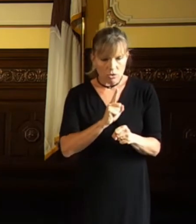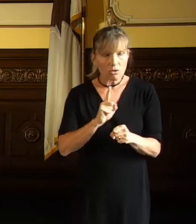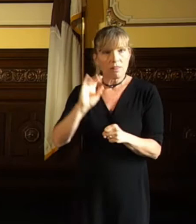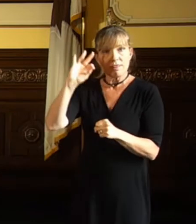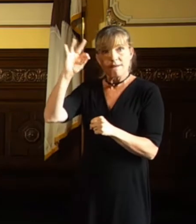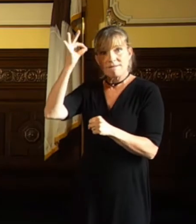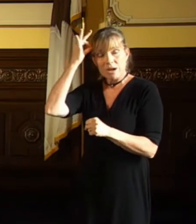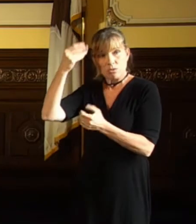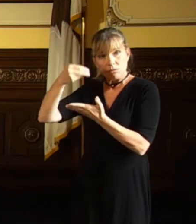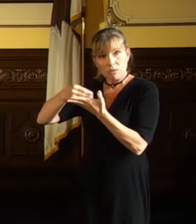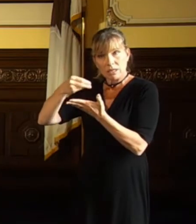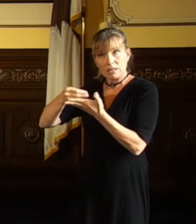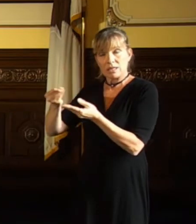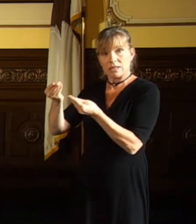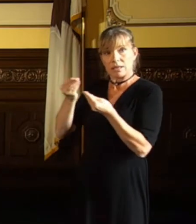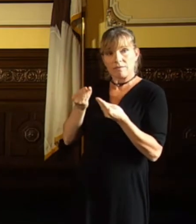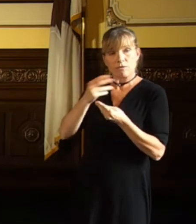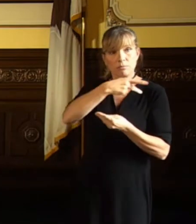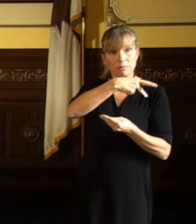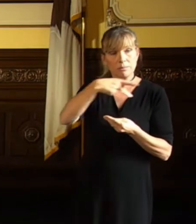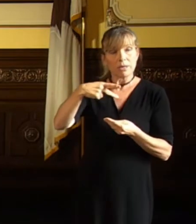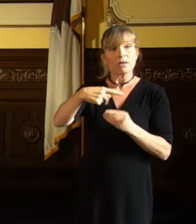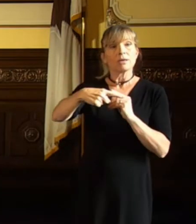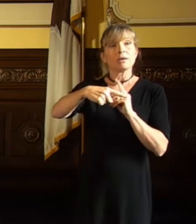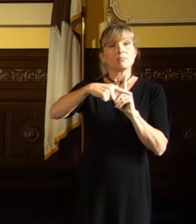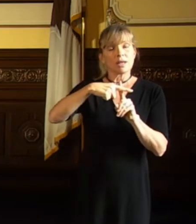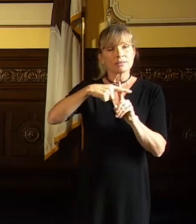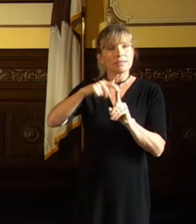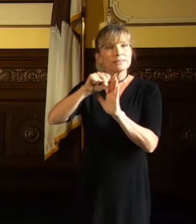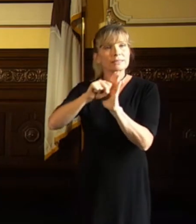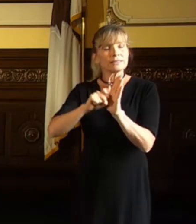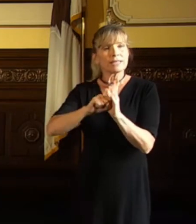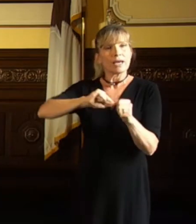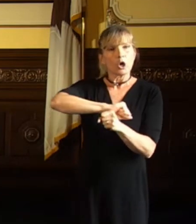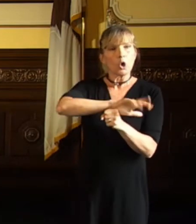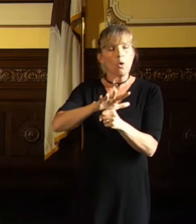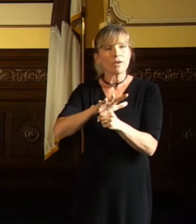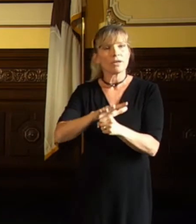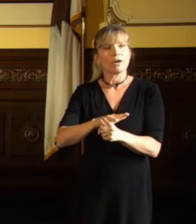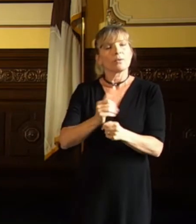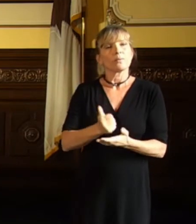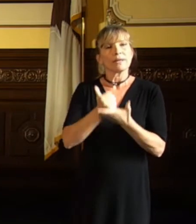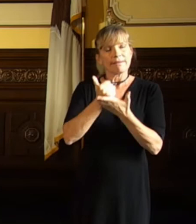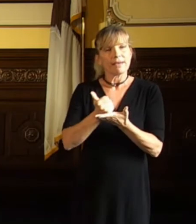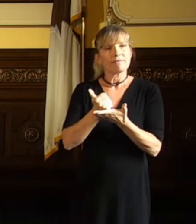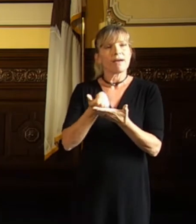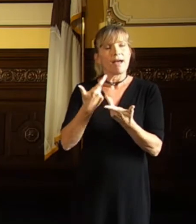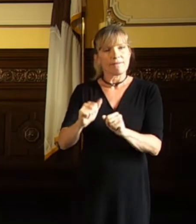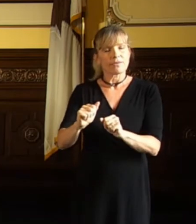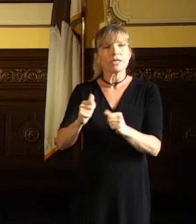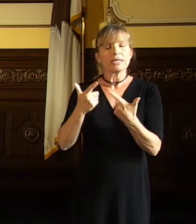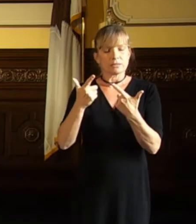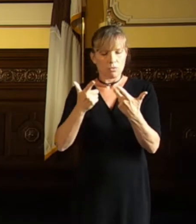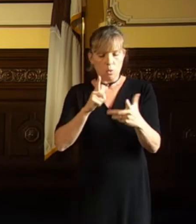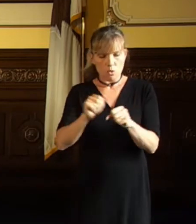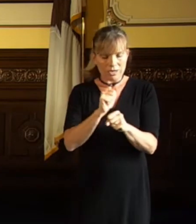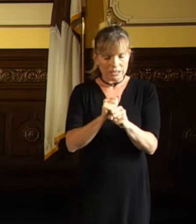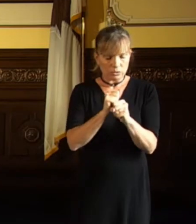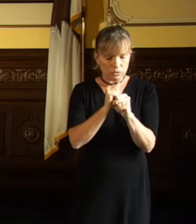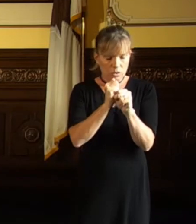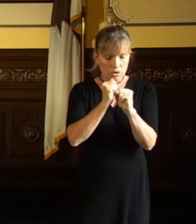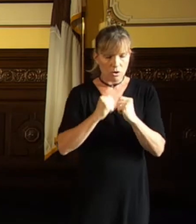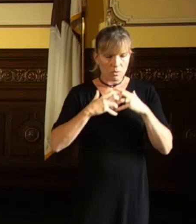federal dollars that have been provided through PPP, but also the state COVID relief effort is working to